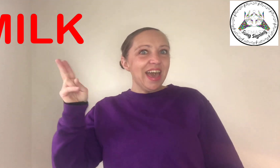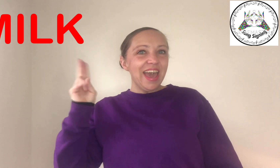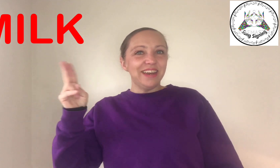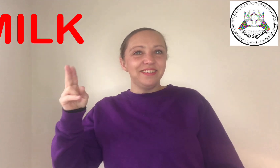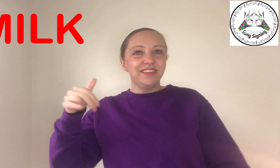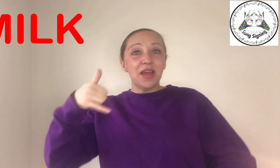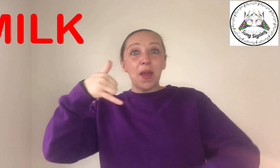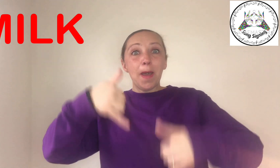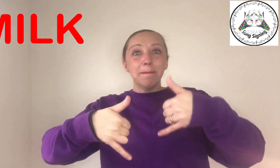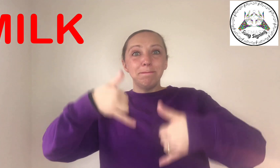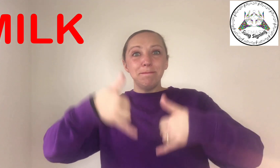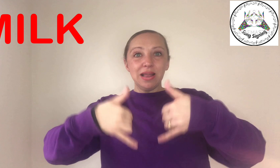Again, milk.